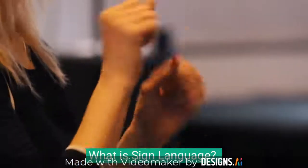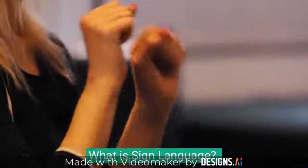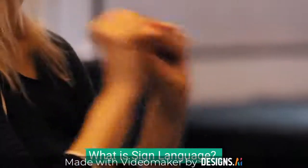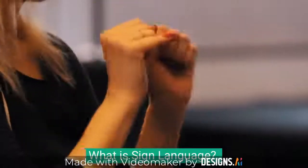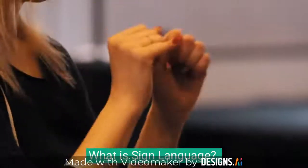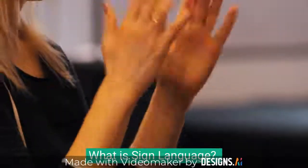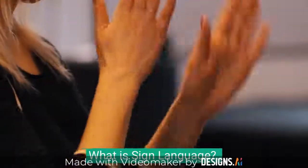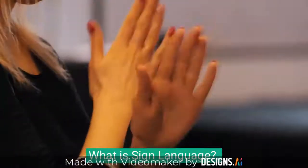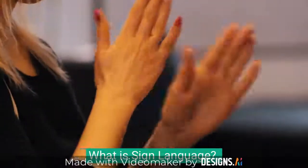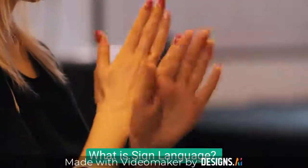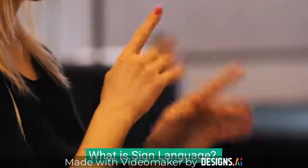What is sign language?